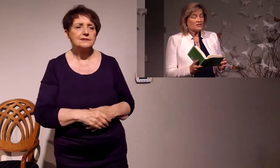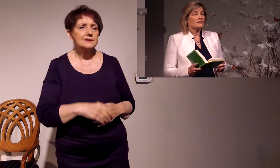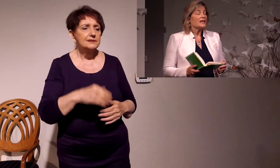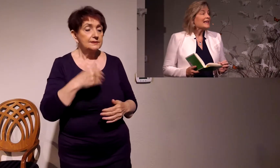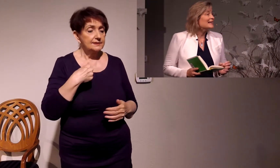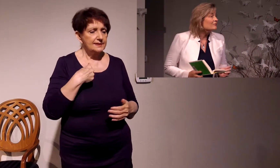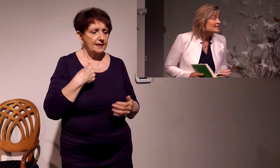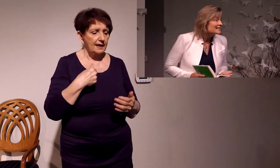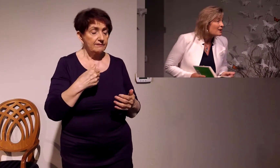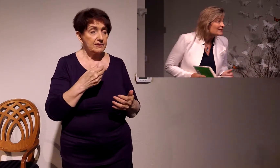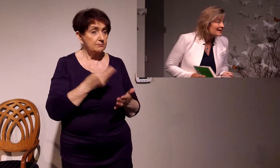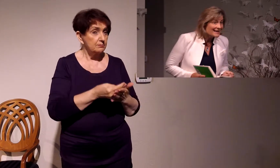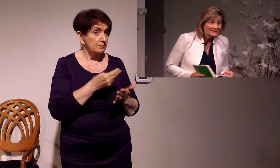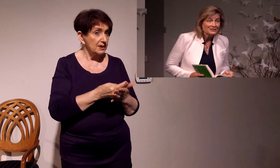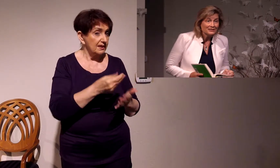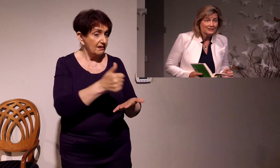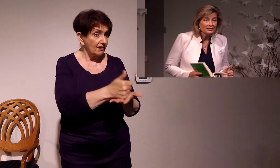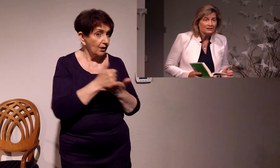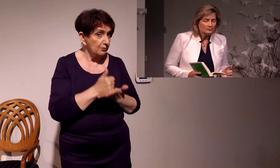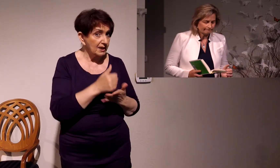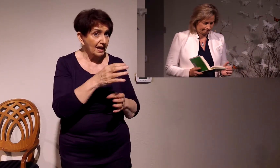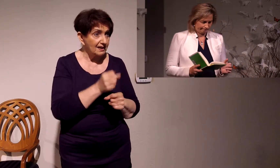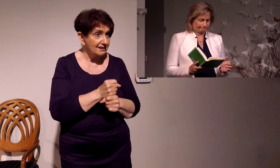me achieve any of these happy things?